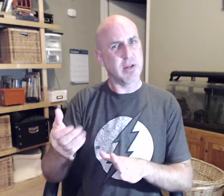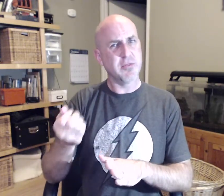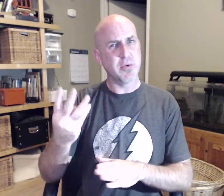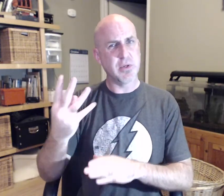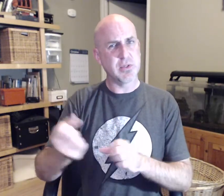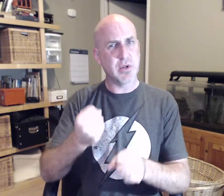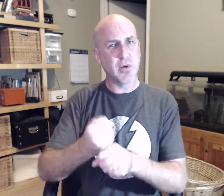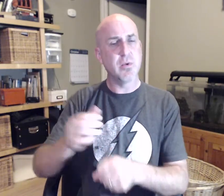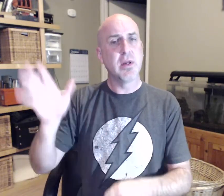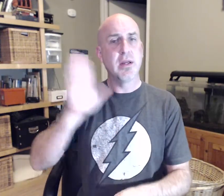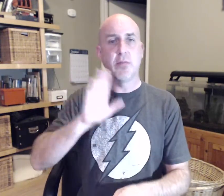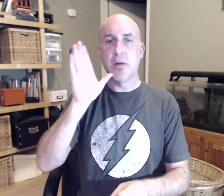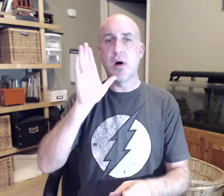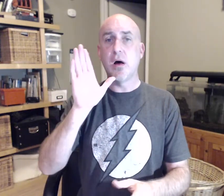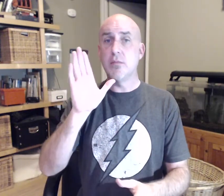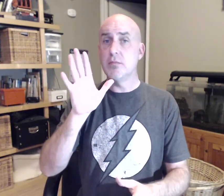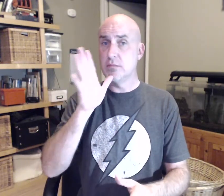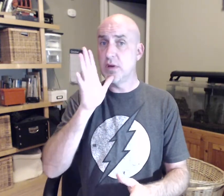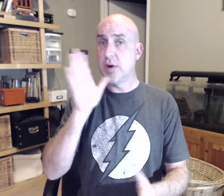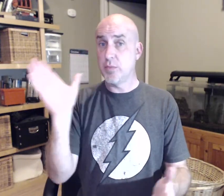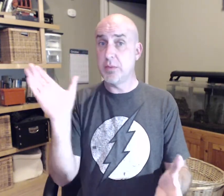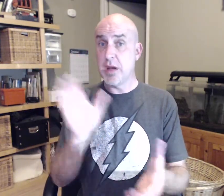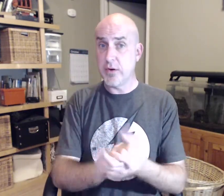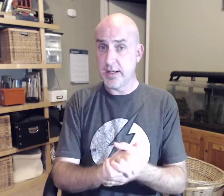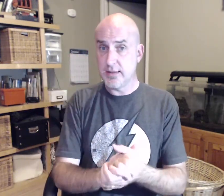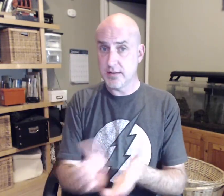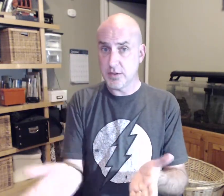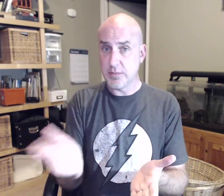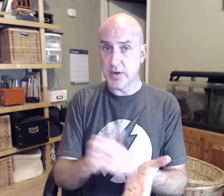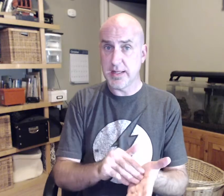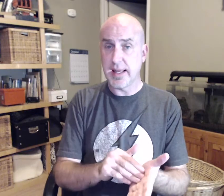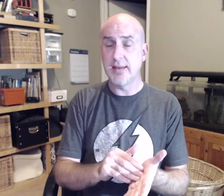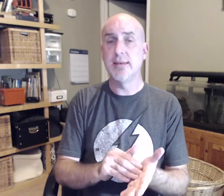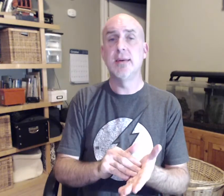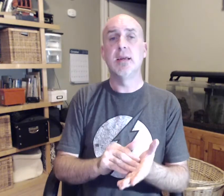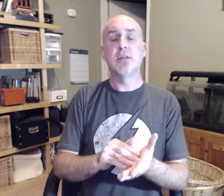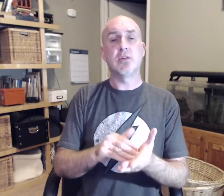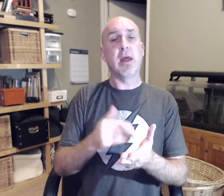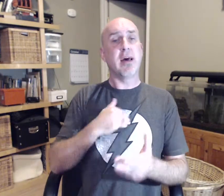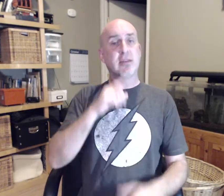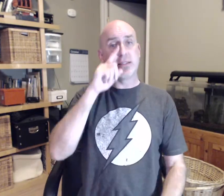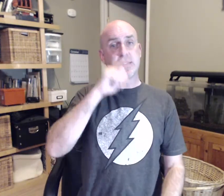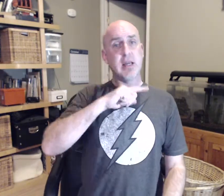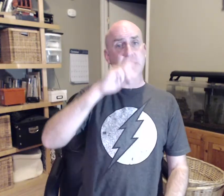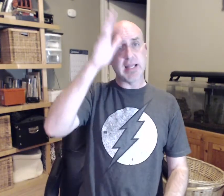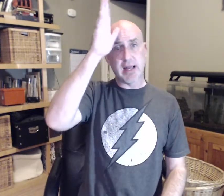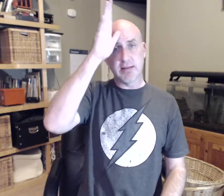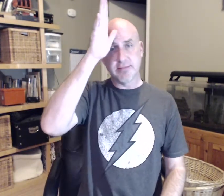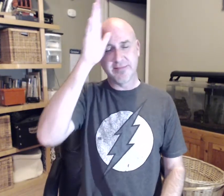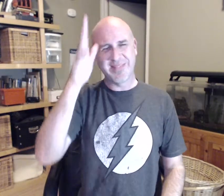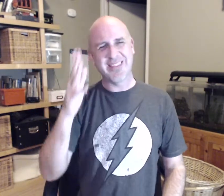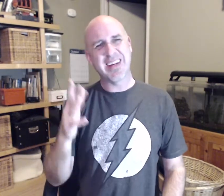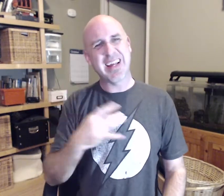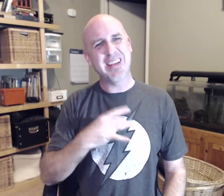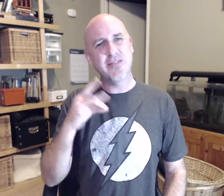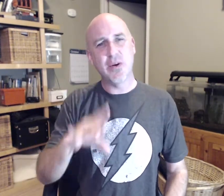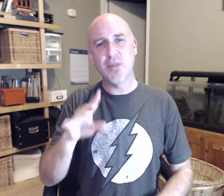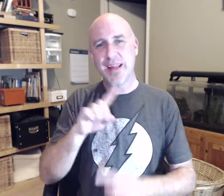few years ago, and my mom remarried. She married again. So I have a stepdad. Now, I kind of don't like